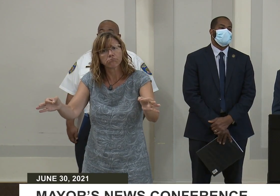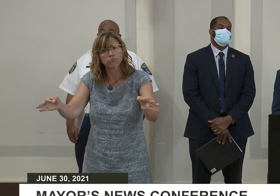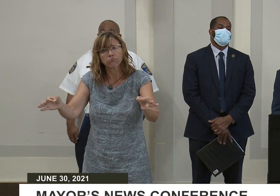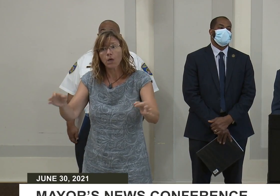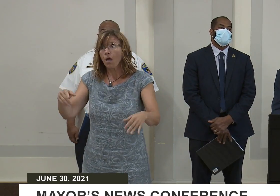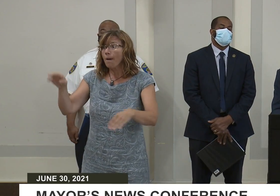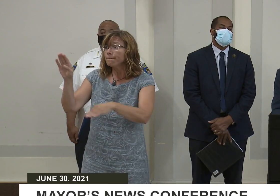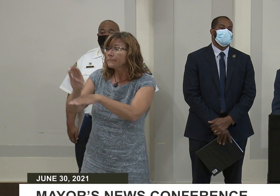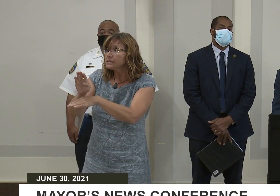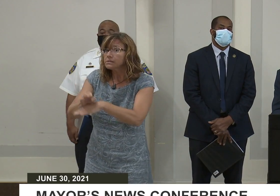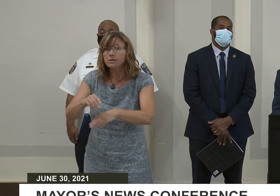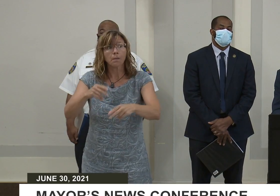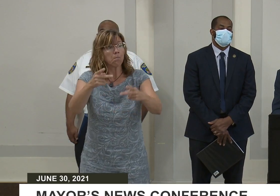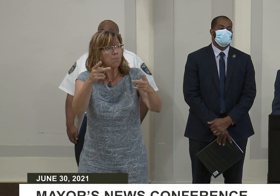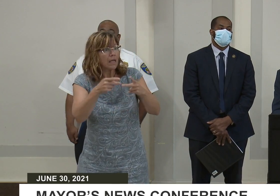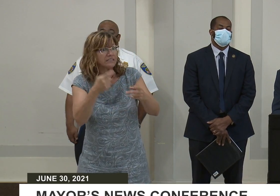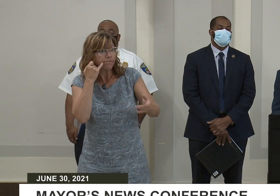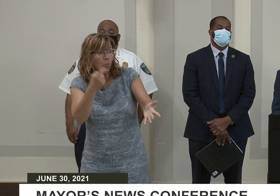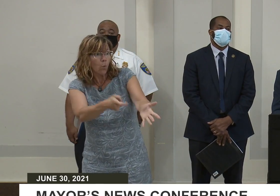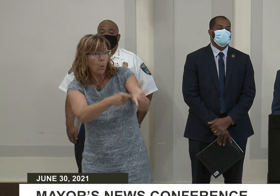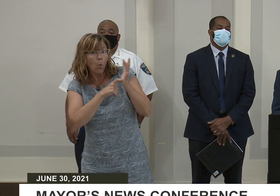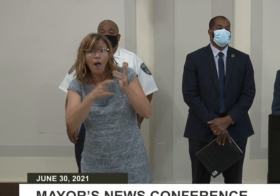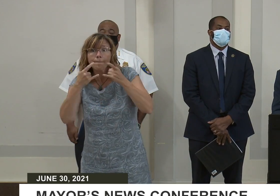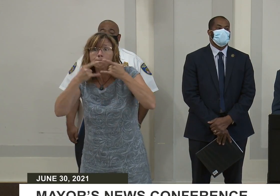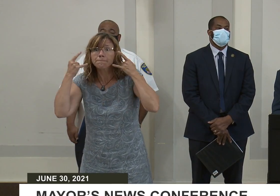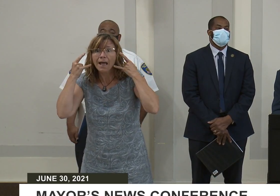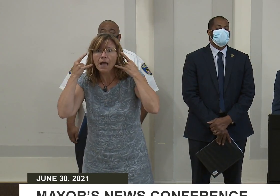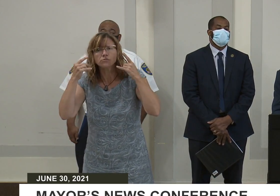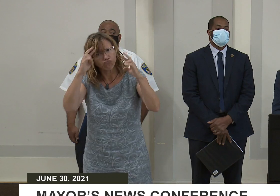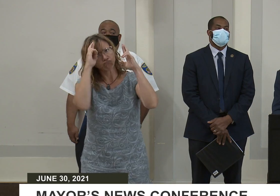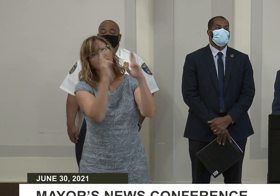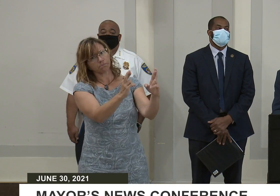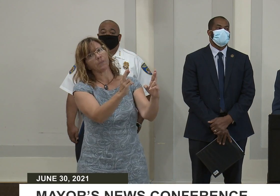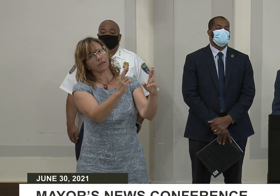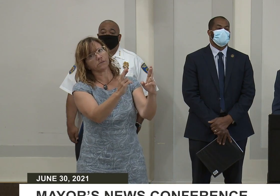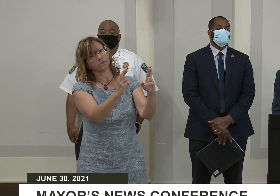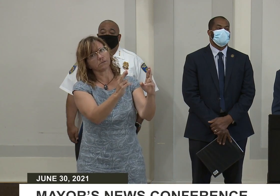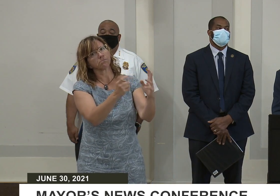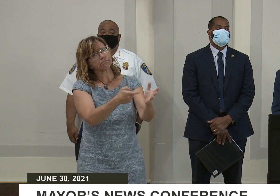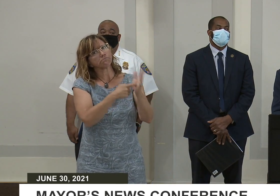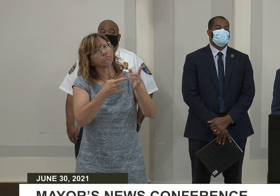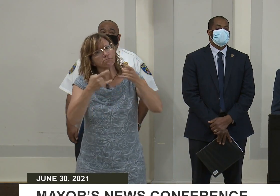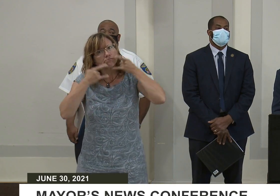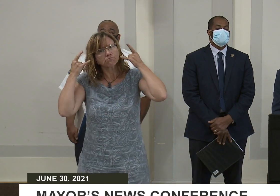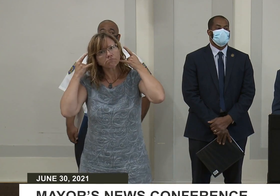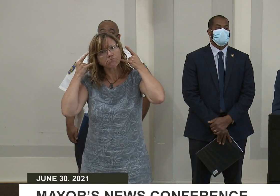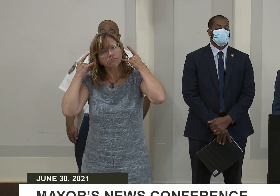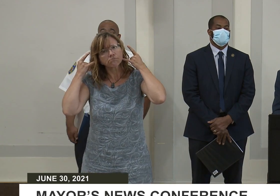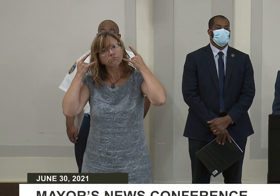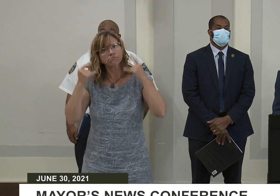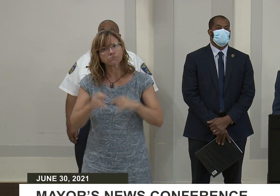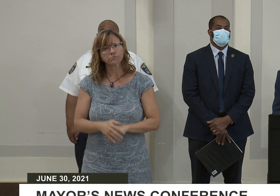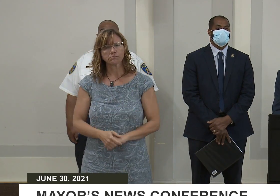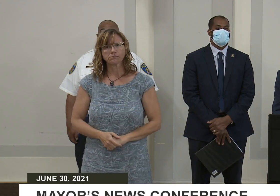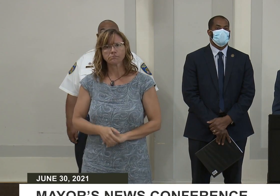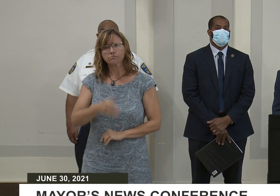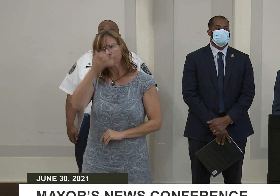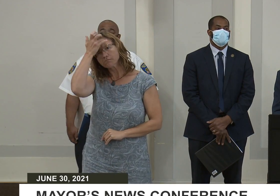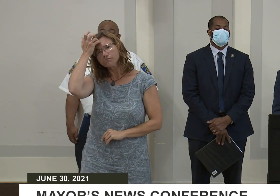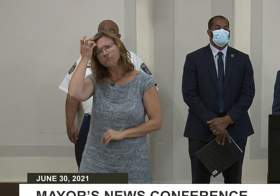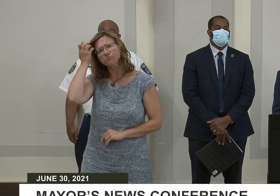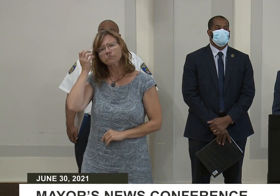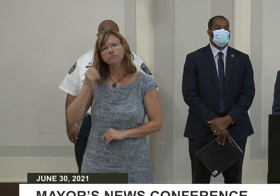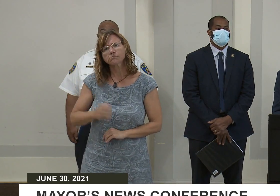their establishment. This update removes masking requirements for all when indoors. However, I strongly urge